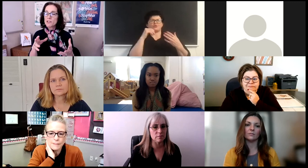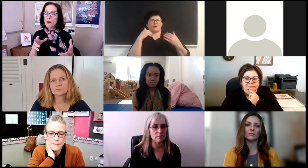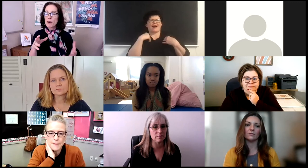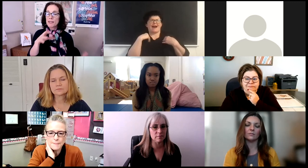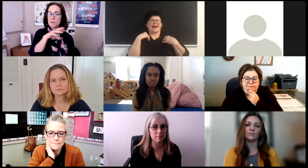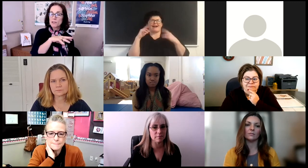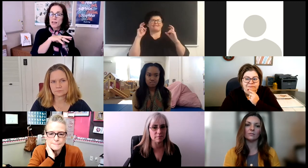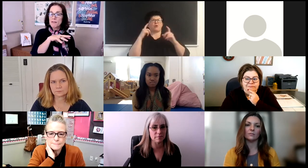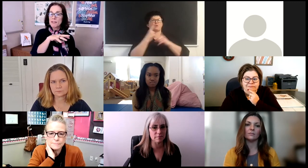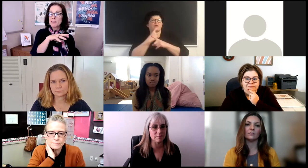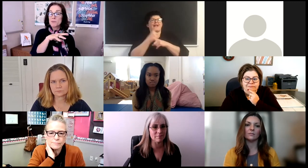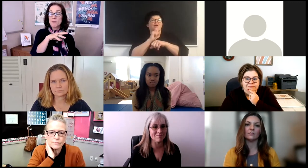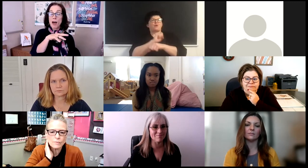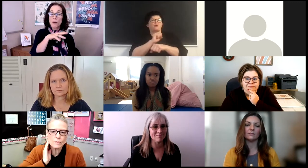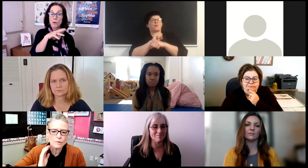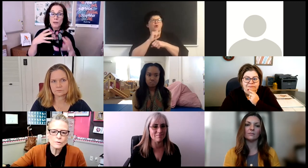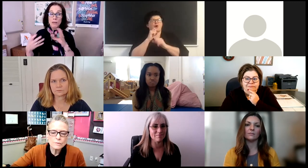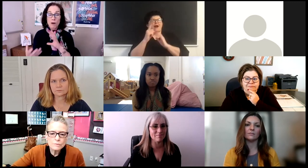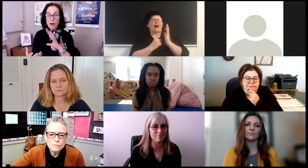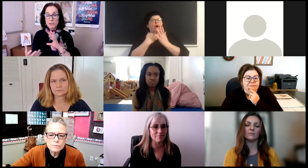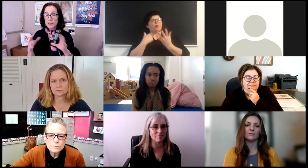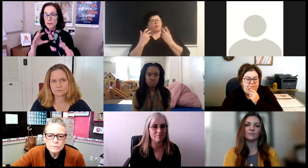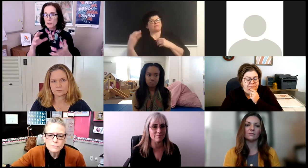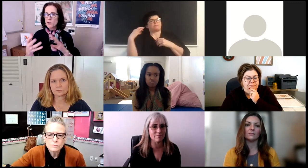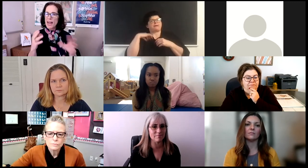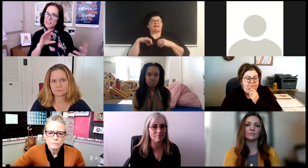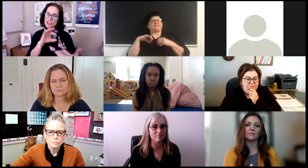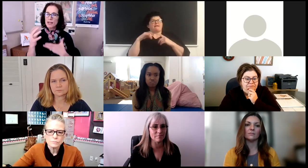hours, so I want to get the most out of the visits, not only when mom's